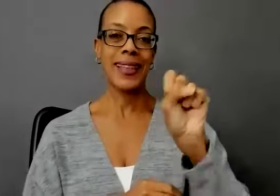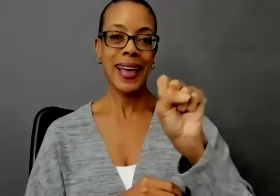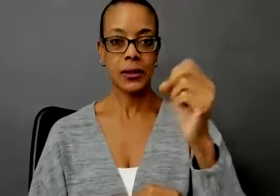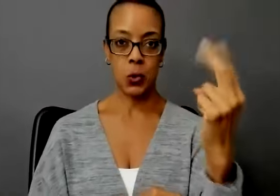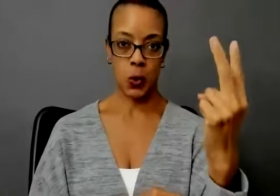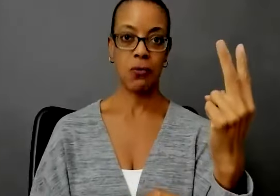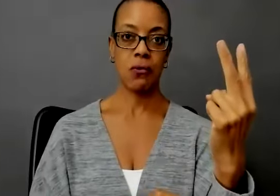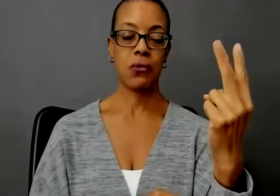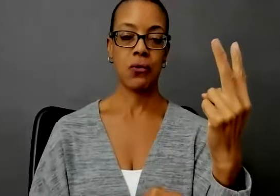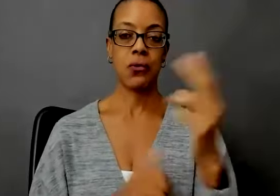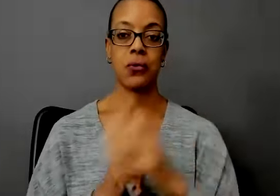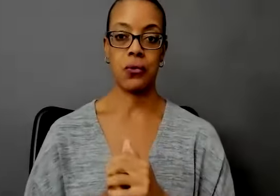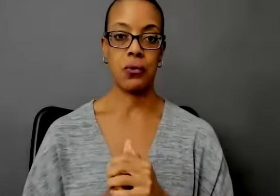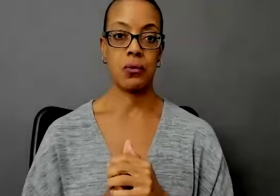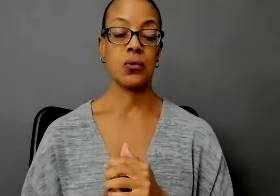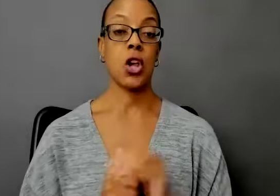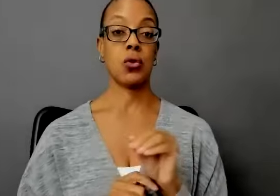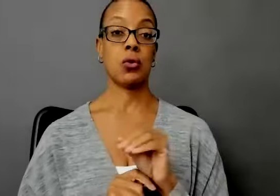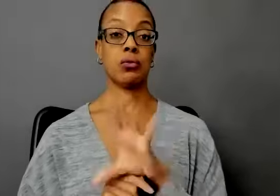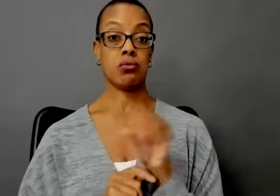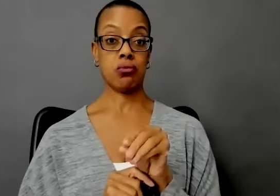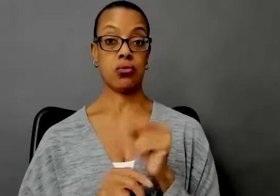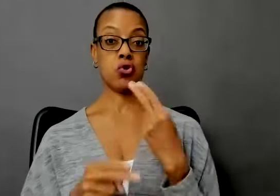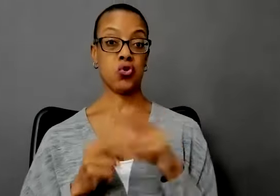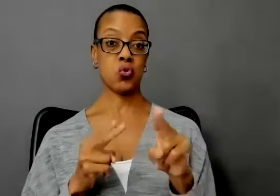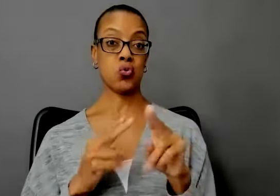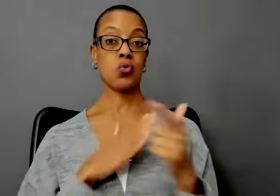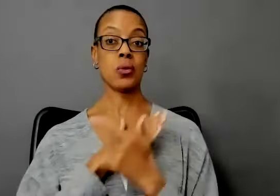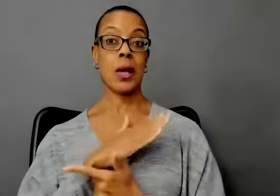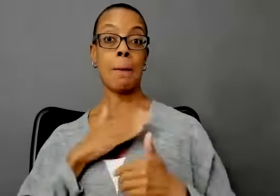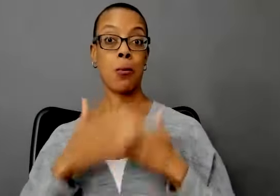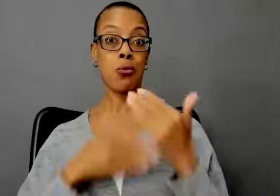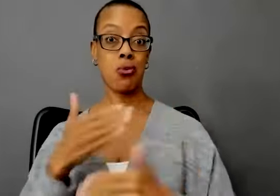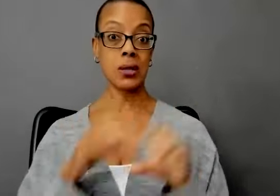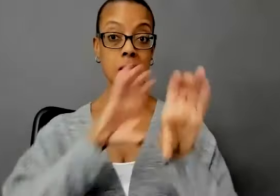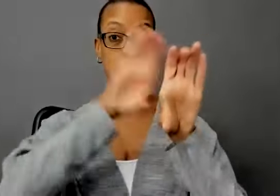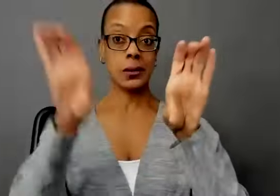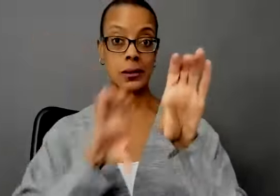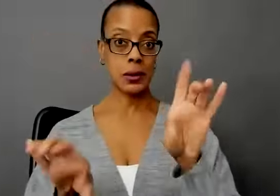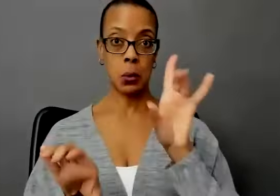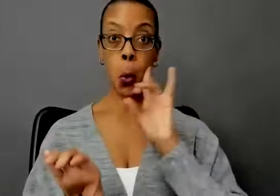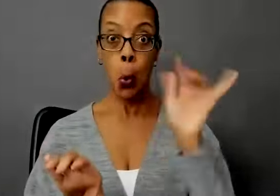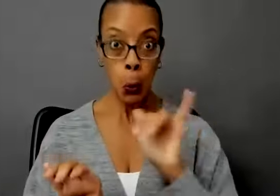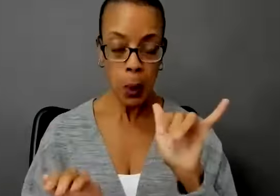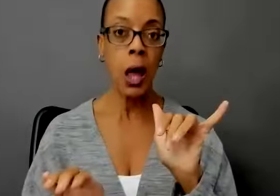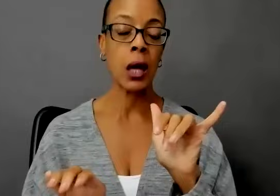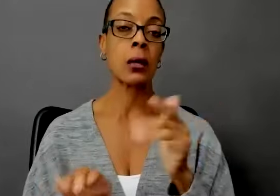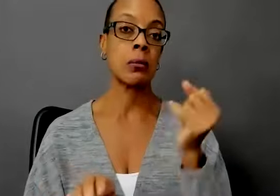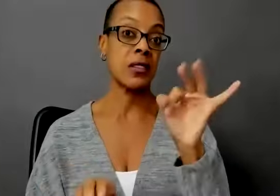is a quick snapshot of what the legislative process actually looks like in case you're not familiar. So first